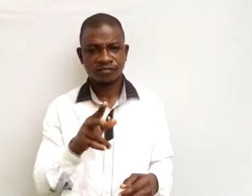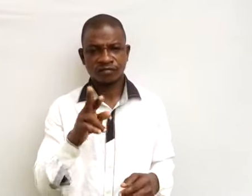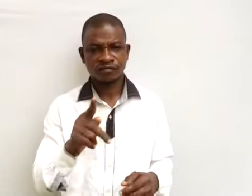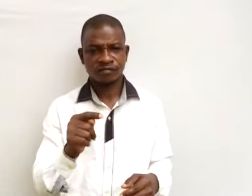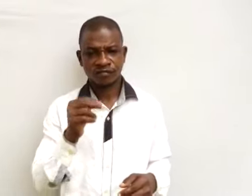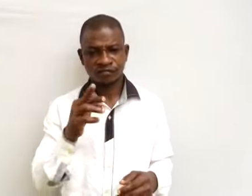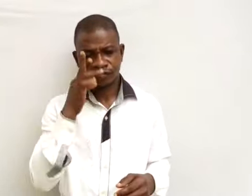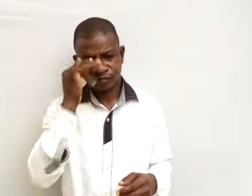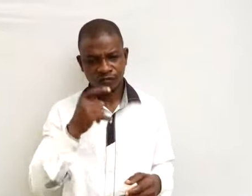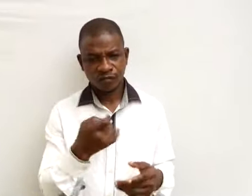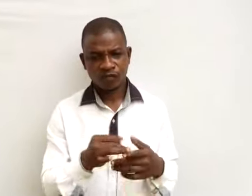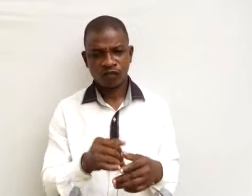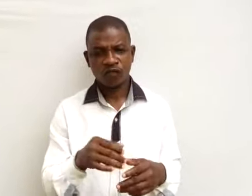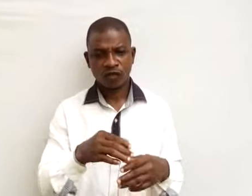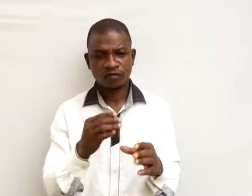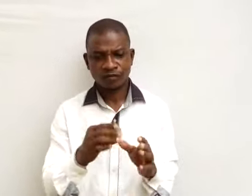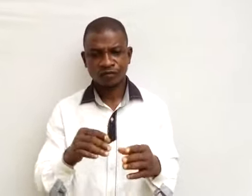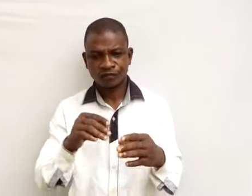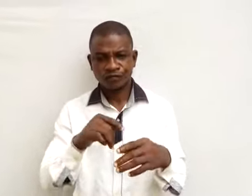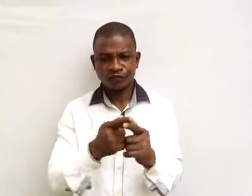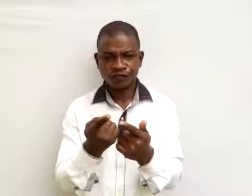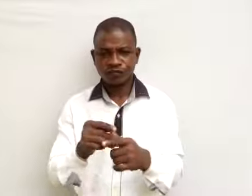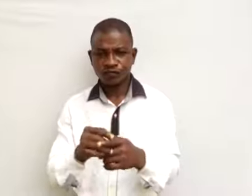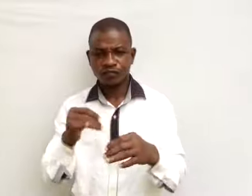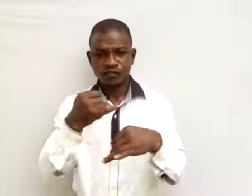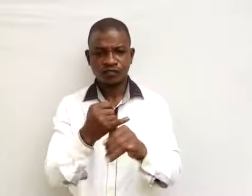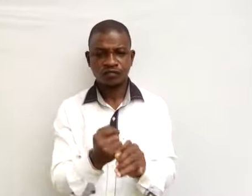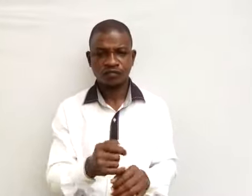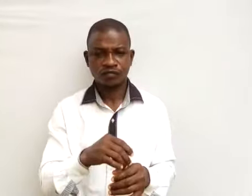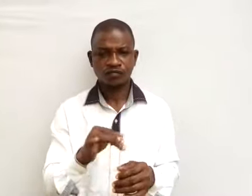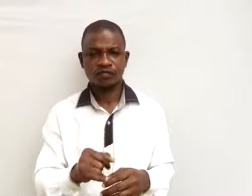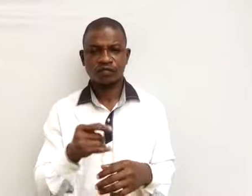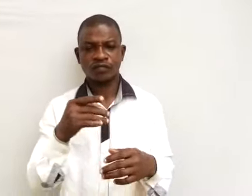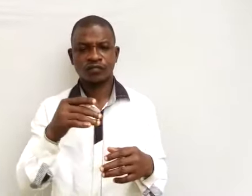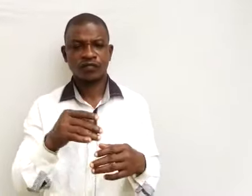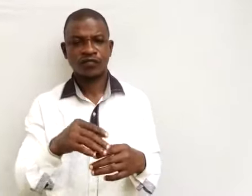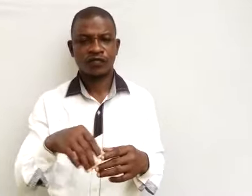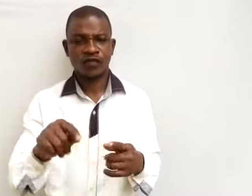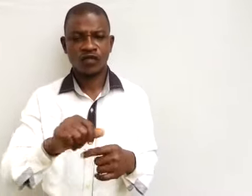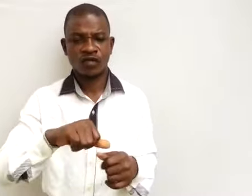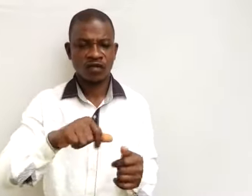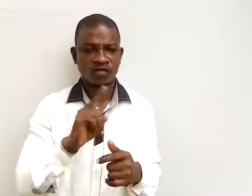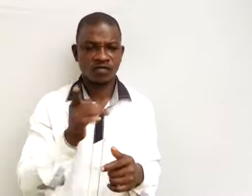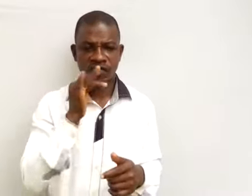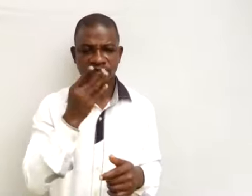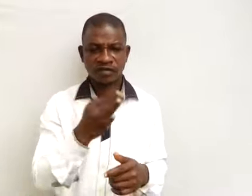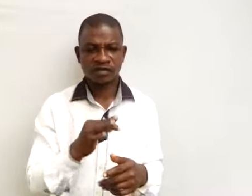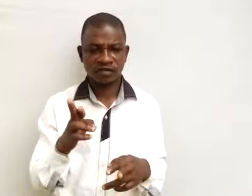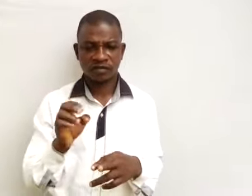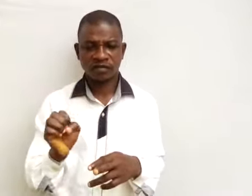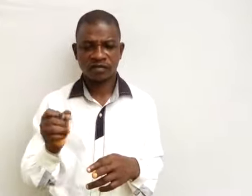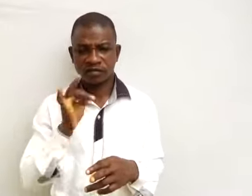of concentrating industries in an area where there is readily